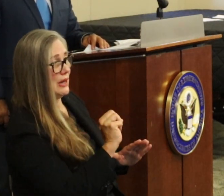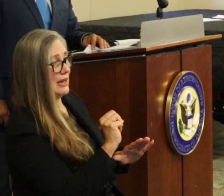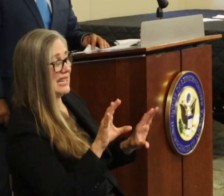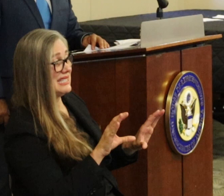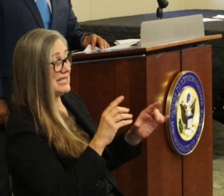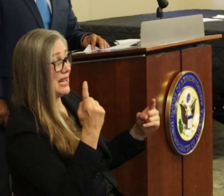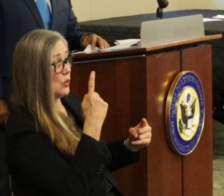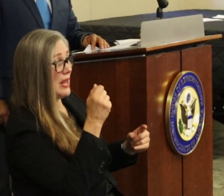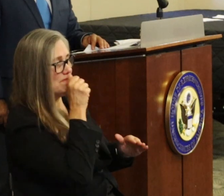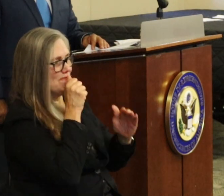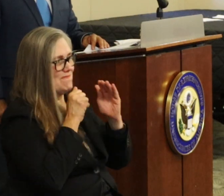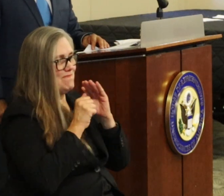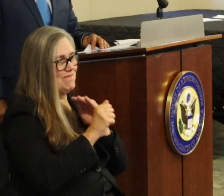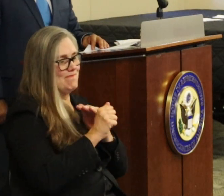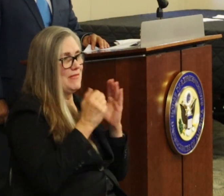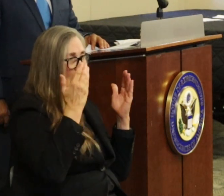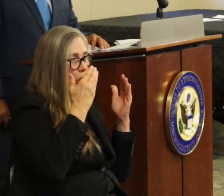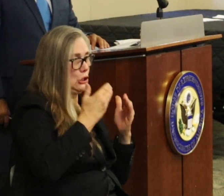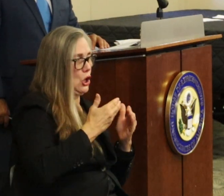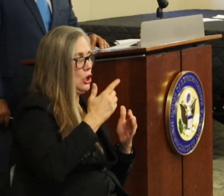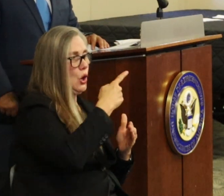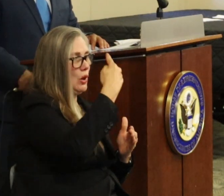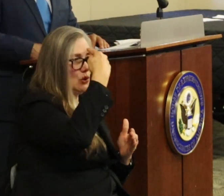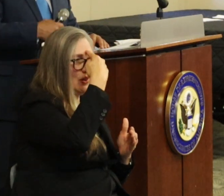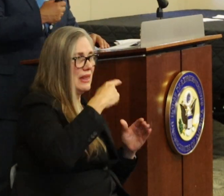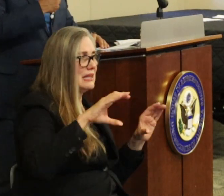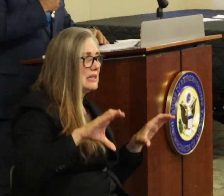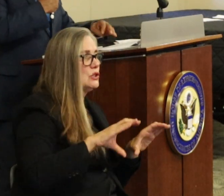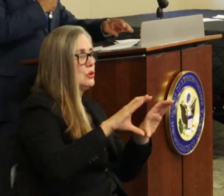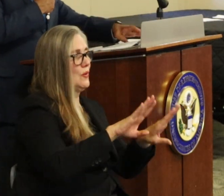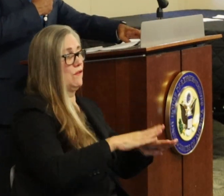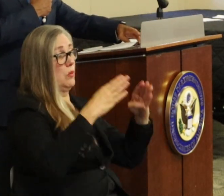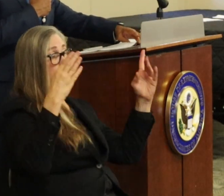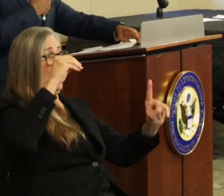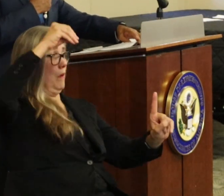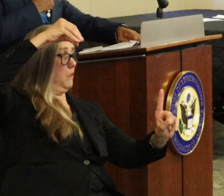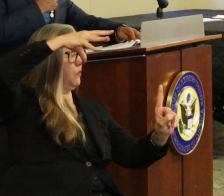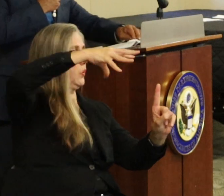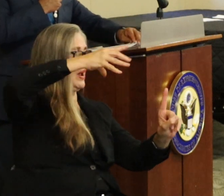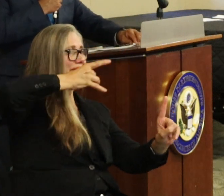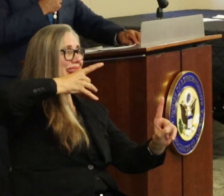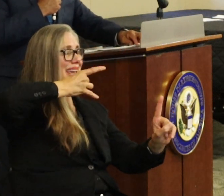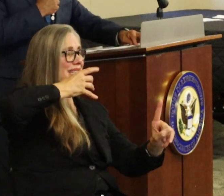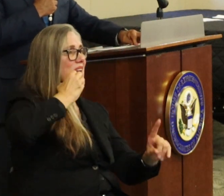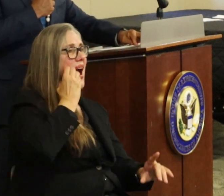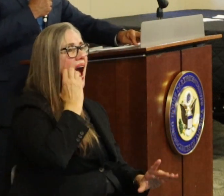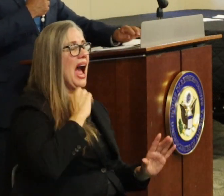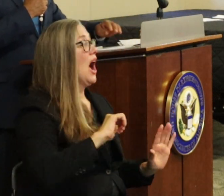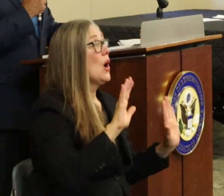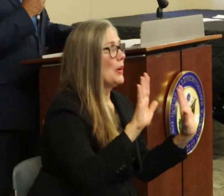dark. So what might you do to throw some light at all of this? For starters, not to pass the